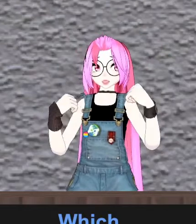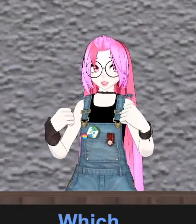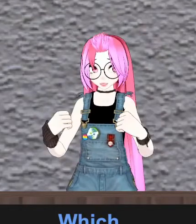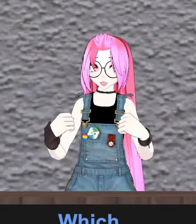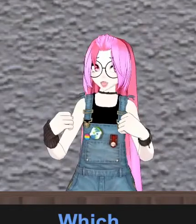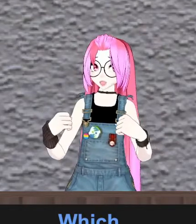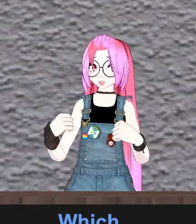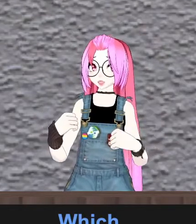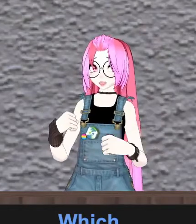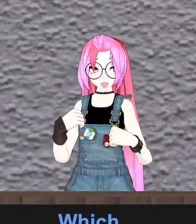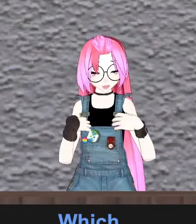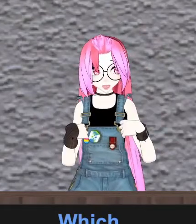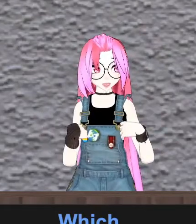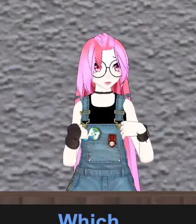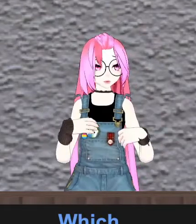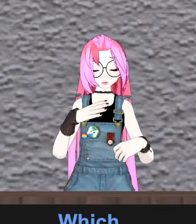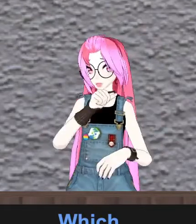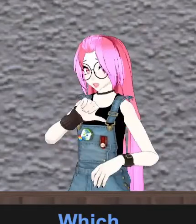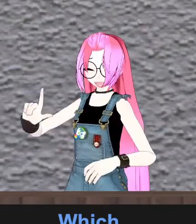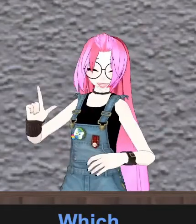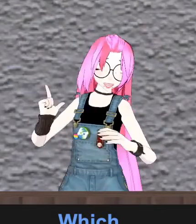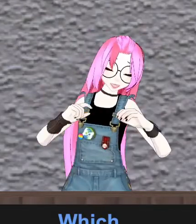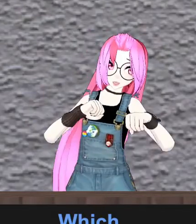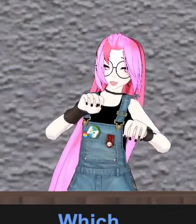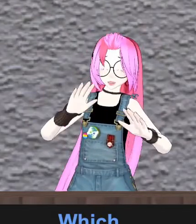becoming stronger and having all of these resources